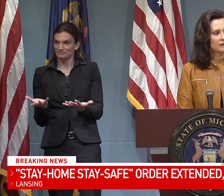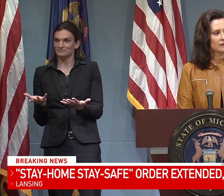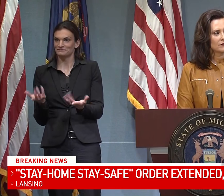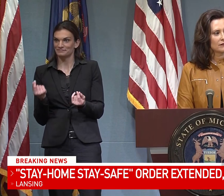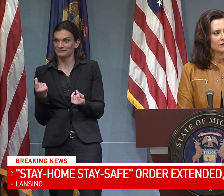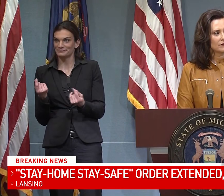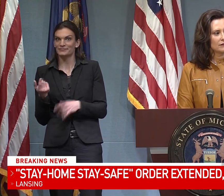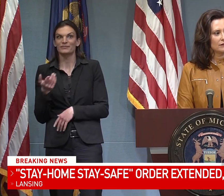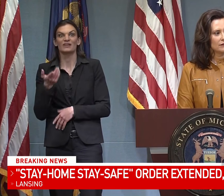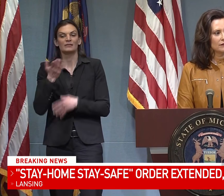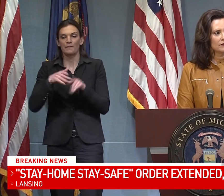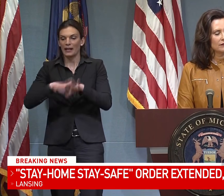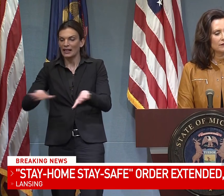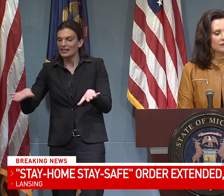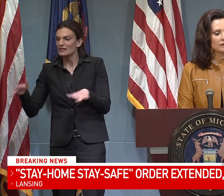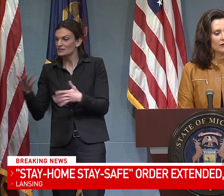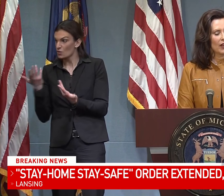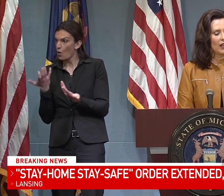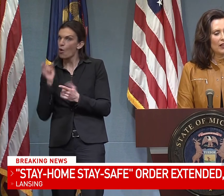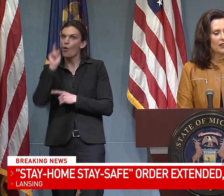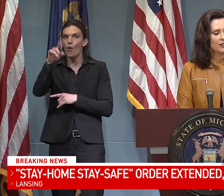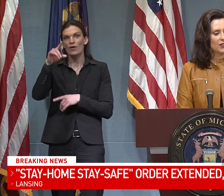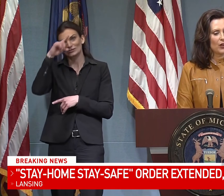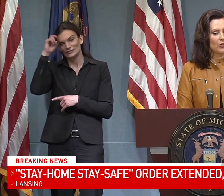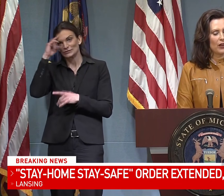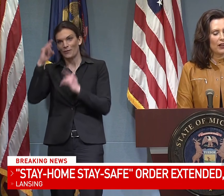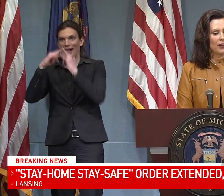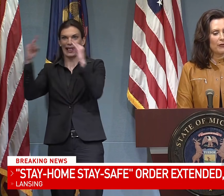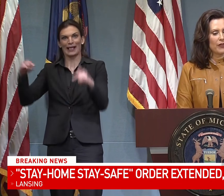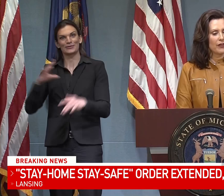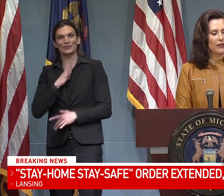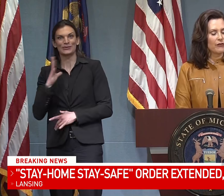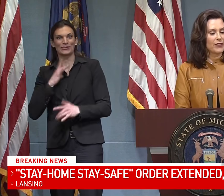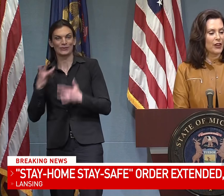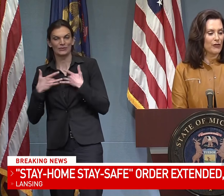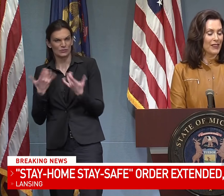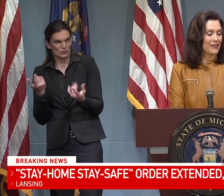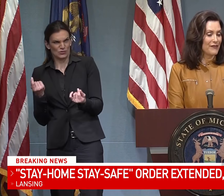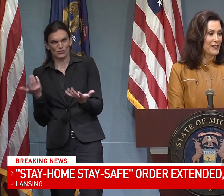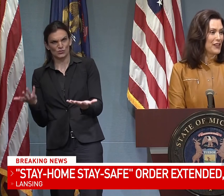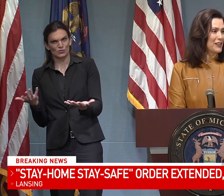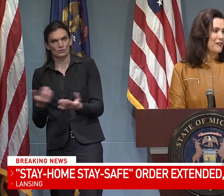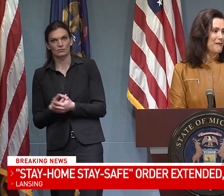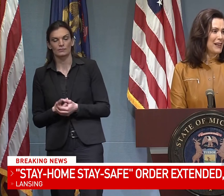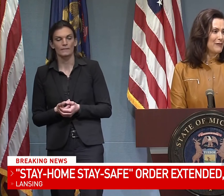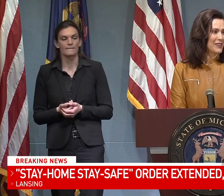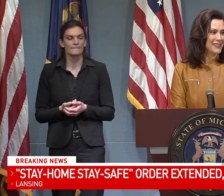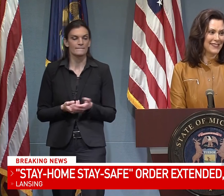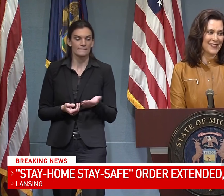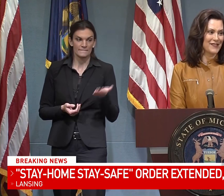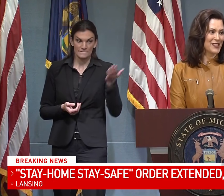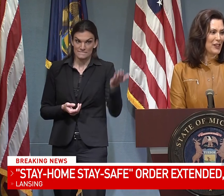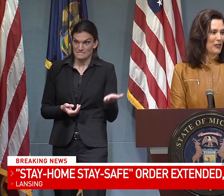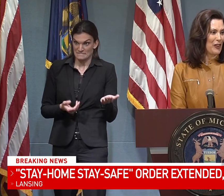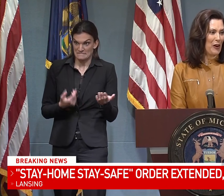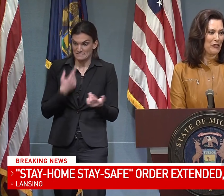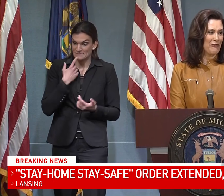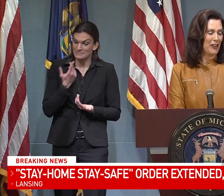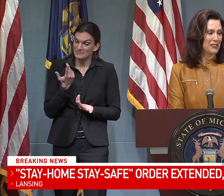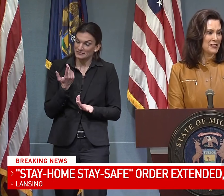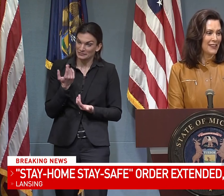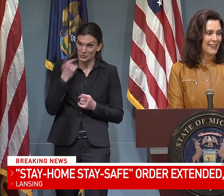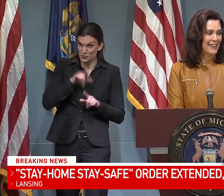bothering even looking at summer camps for them? So, if you love Mom, send her